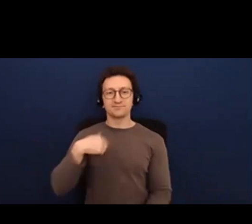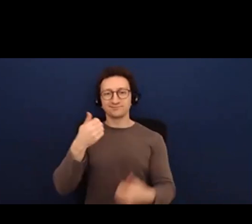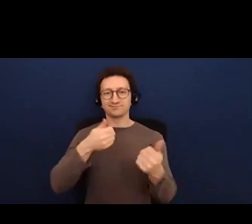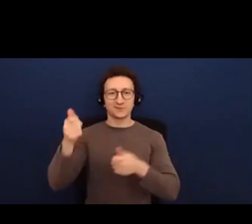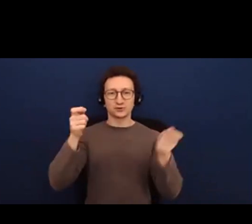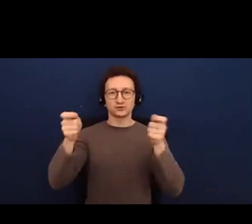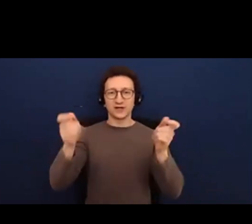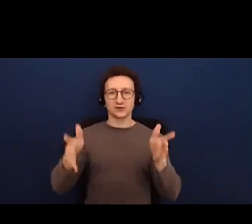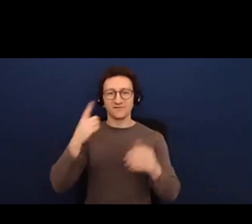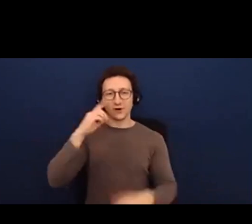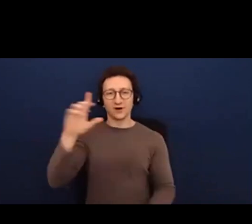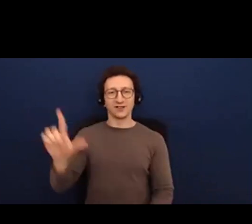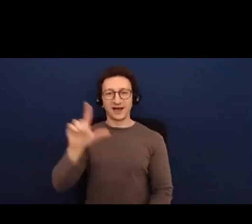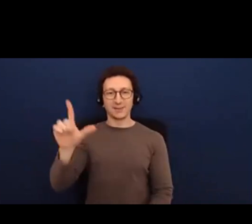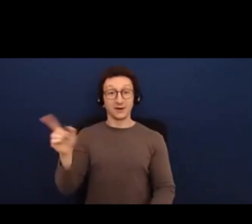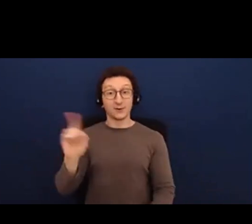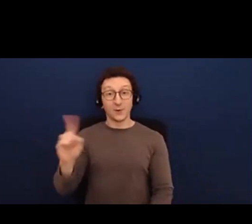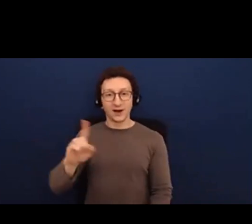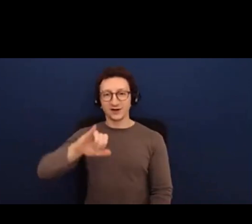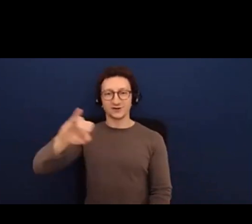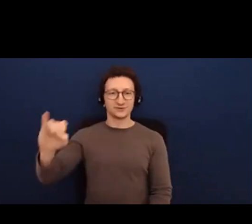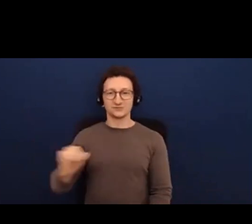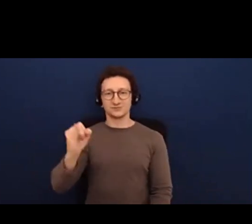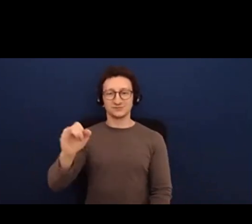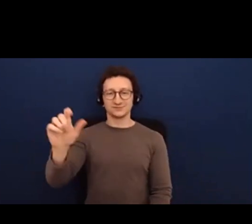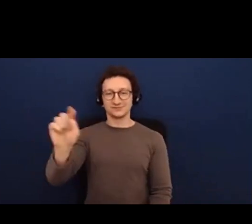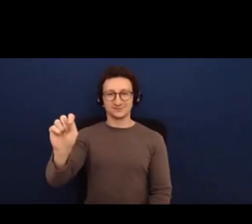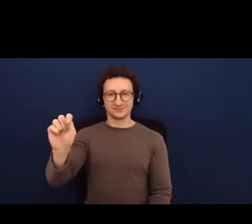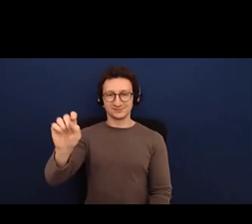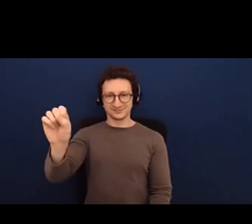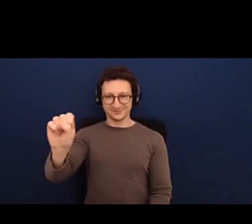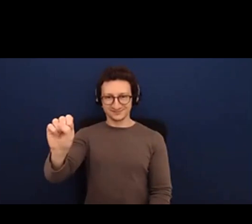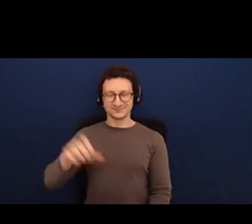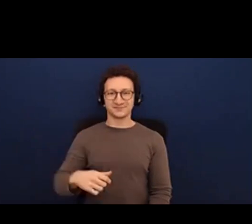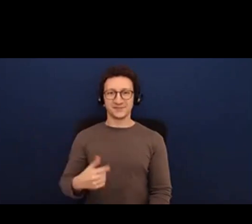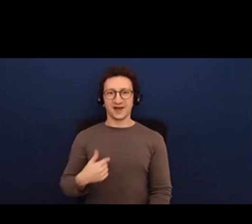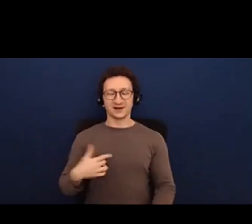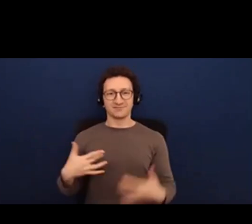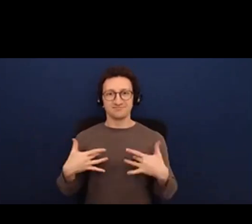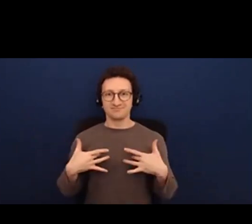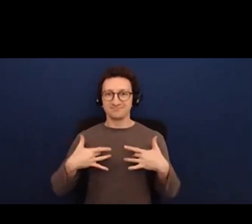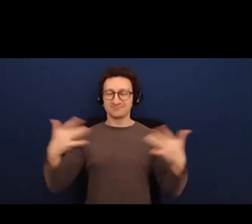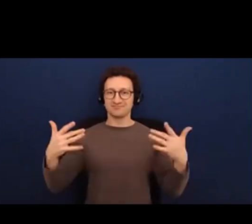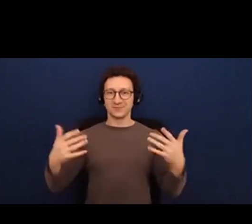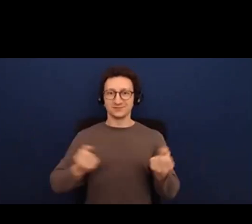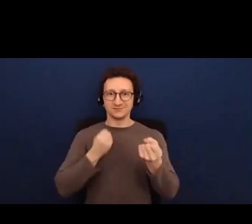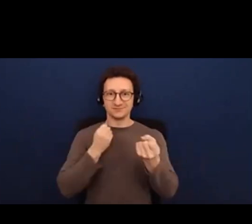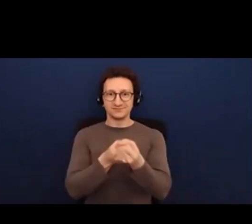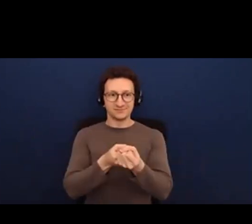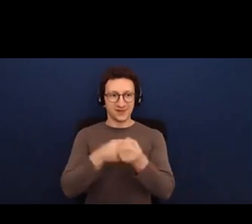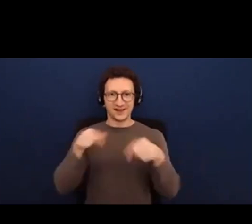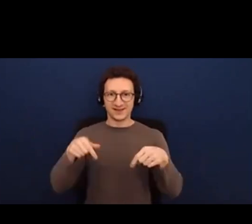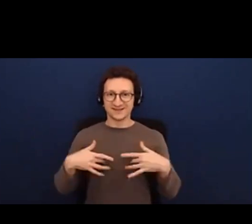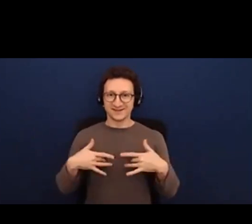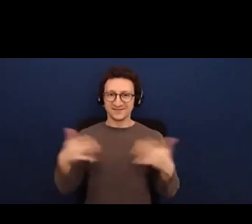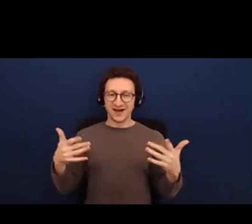Seminary, and it is a real privilege tonight for us to sponsor a book